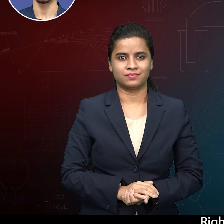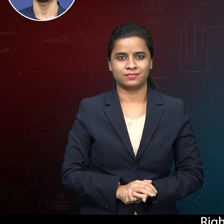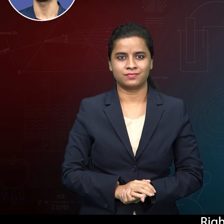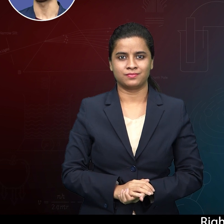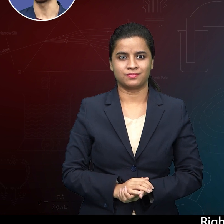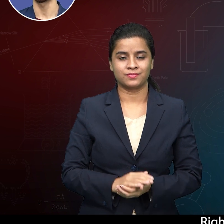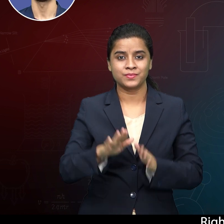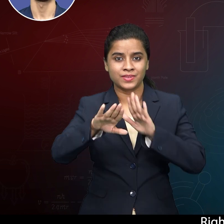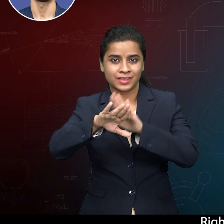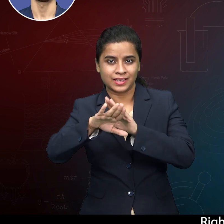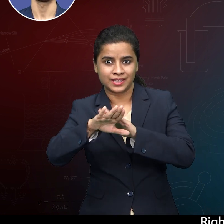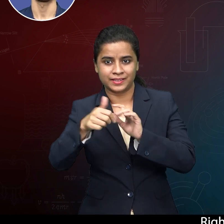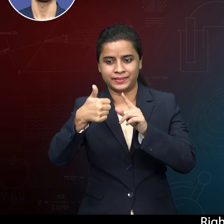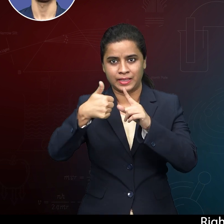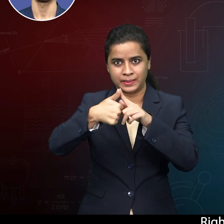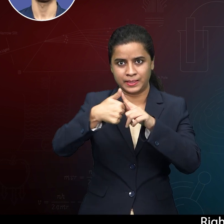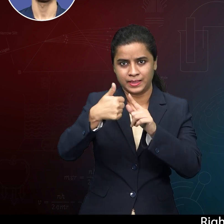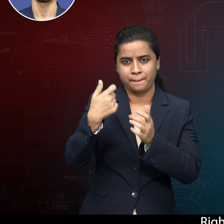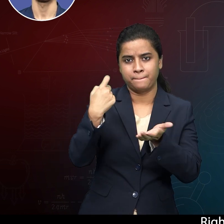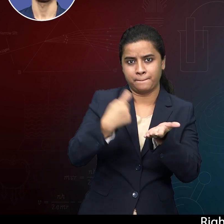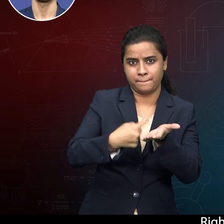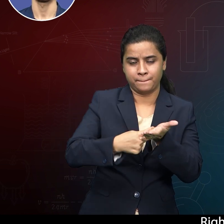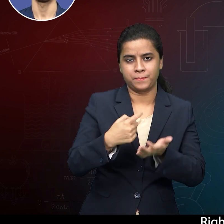Right hand thumb rule.